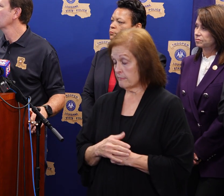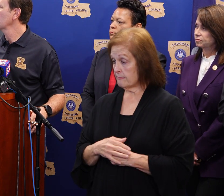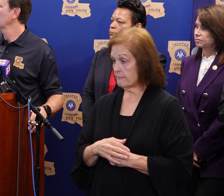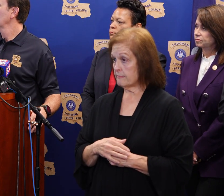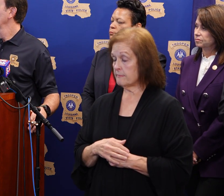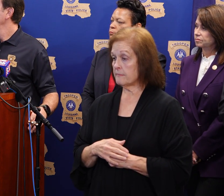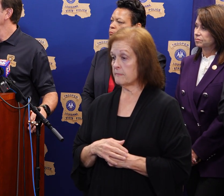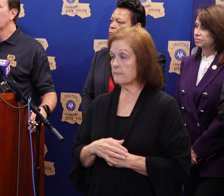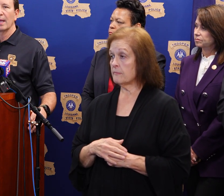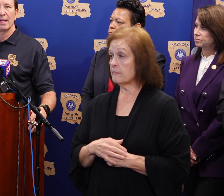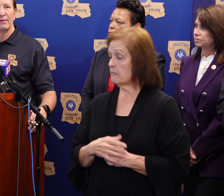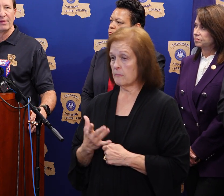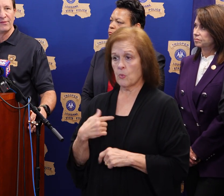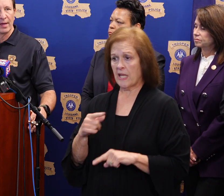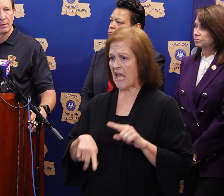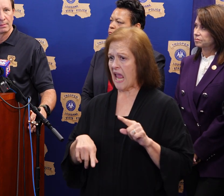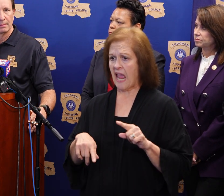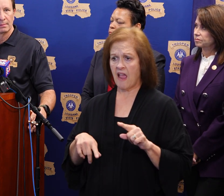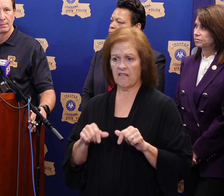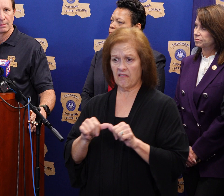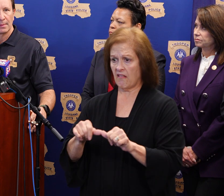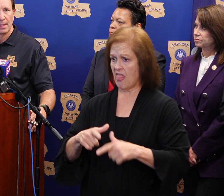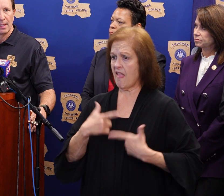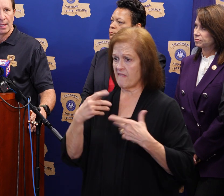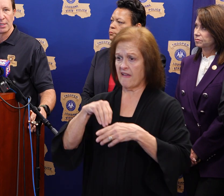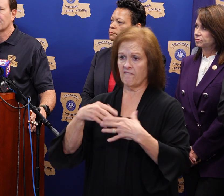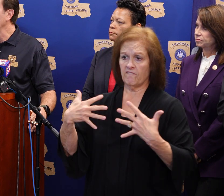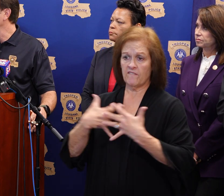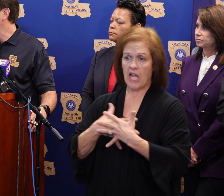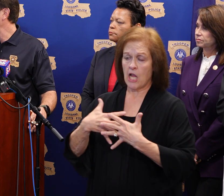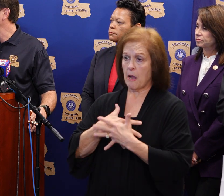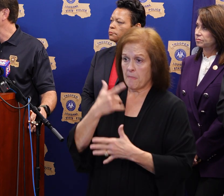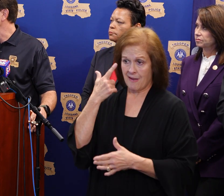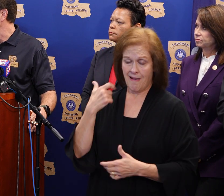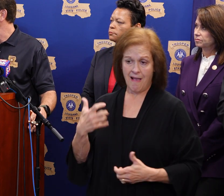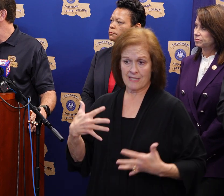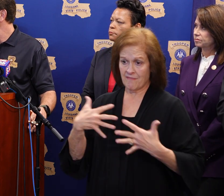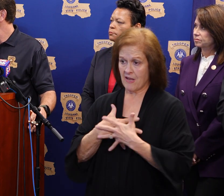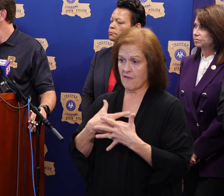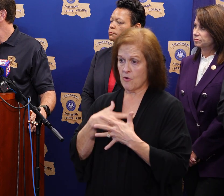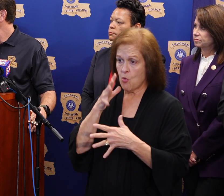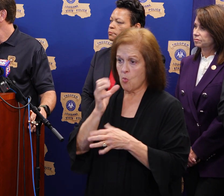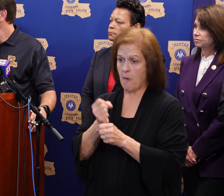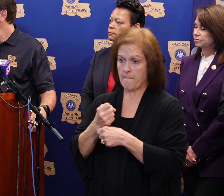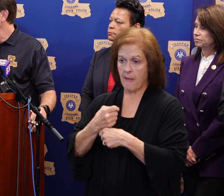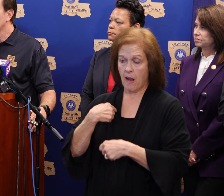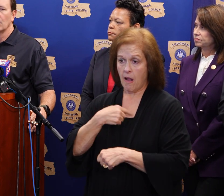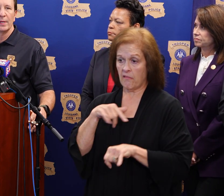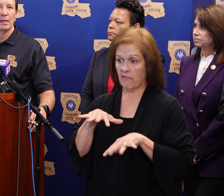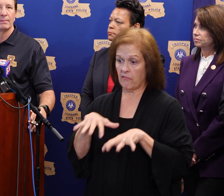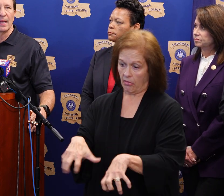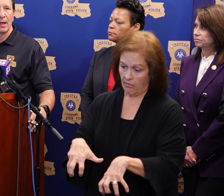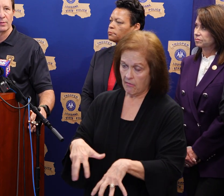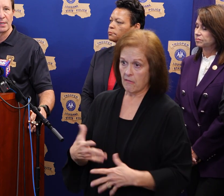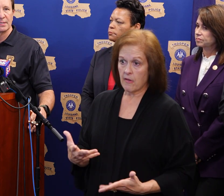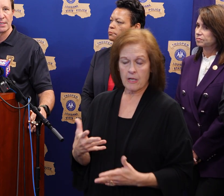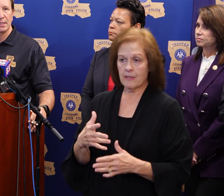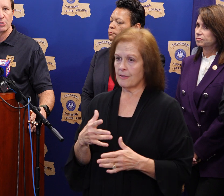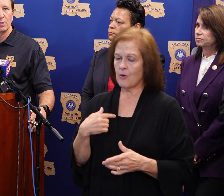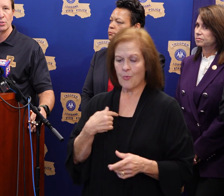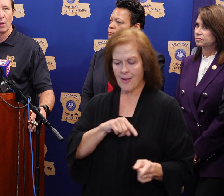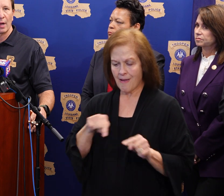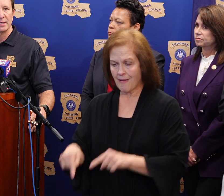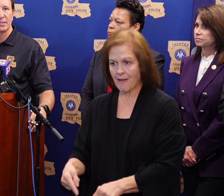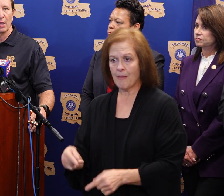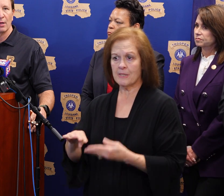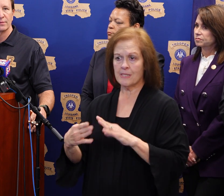look, we can't live in fear, because fear will paralyze us. He said, we come down to the city